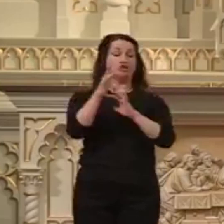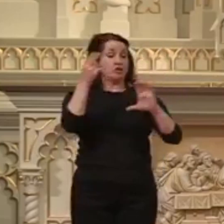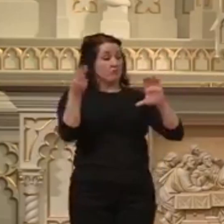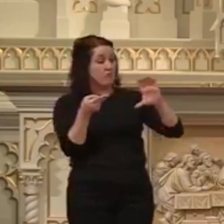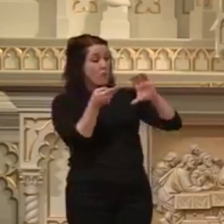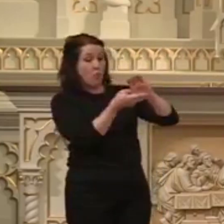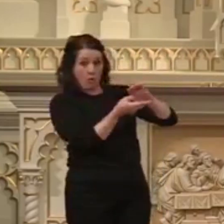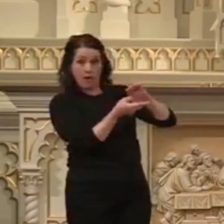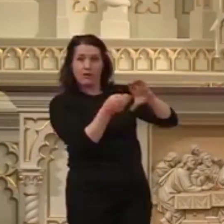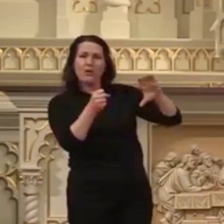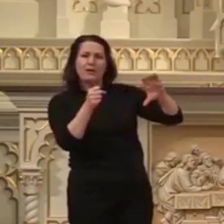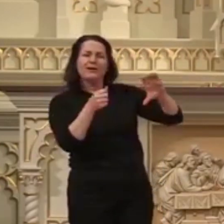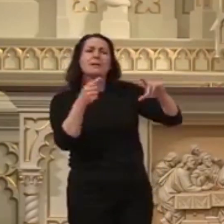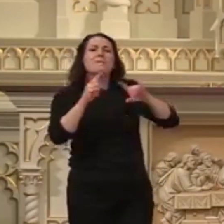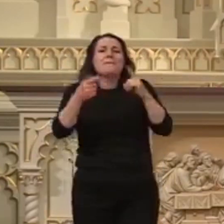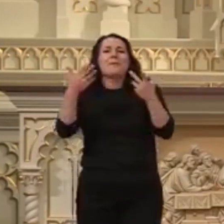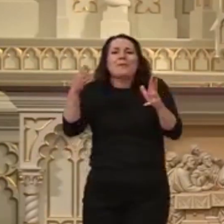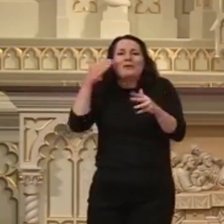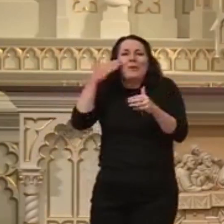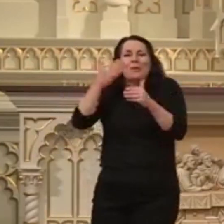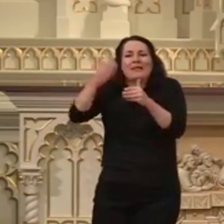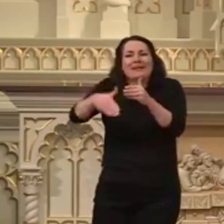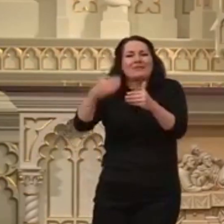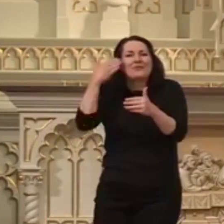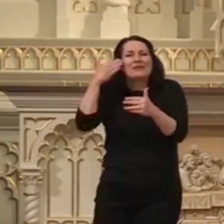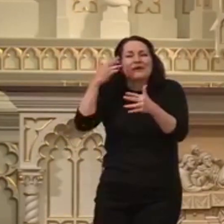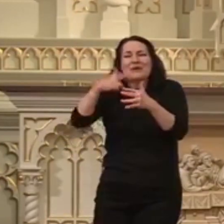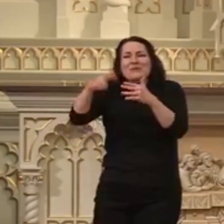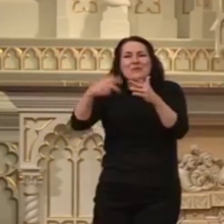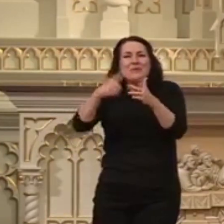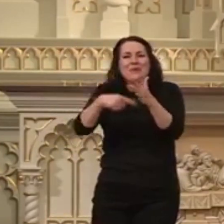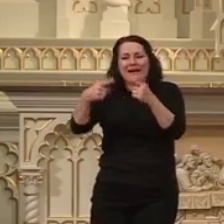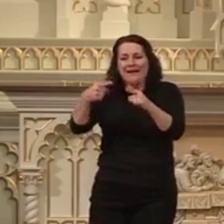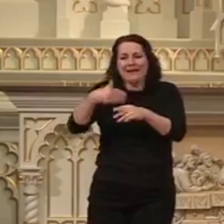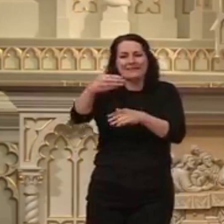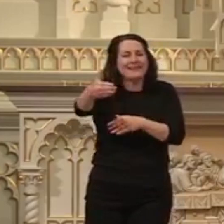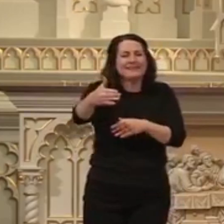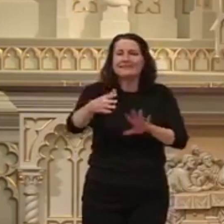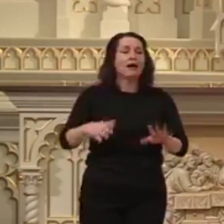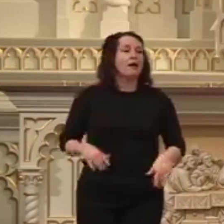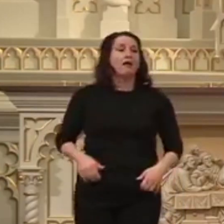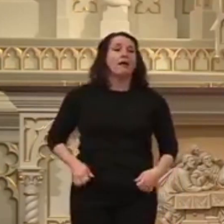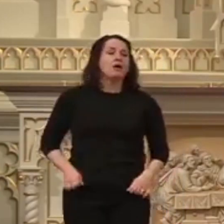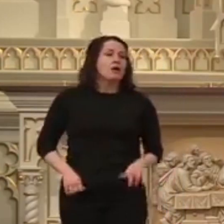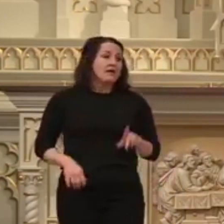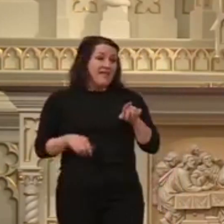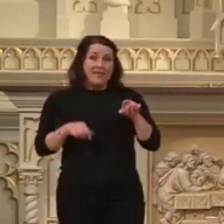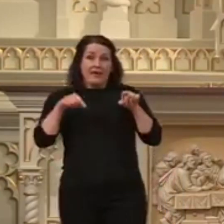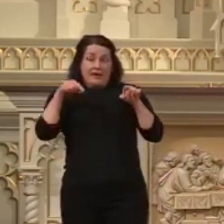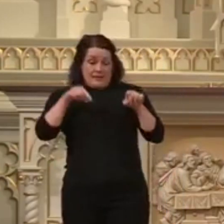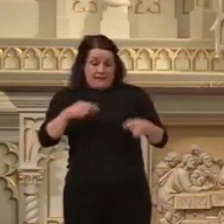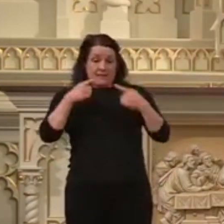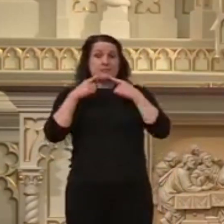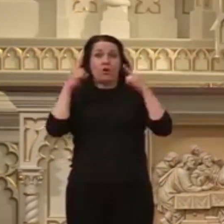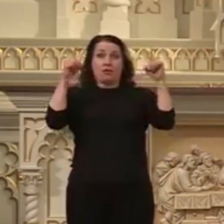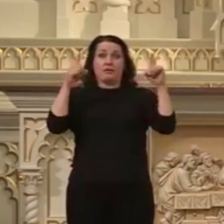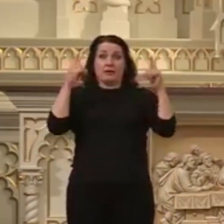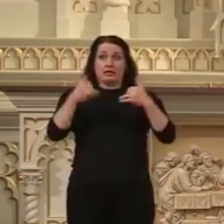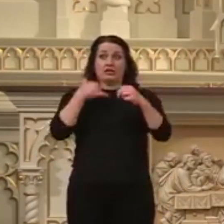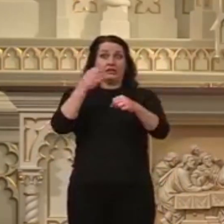in the tomb, we know the end of the story. We do not hear this proclamation this